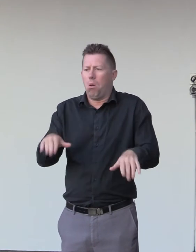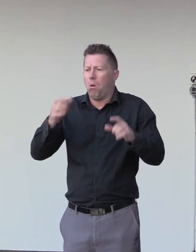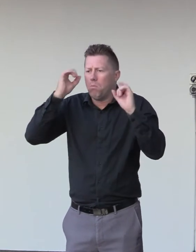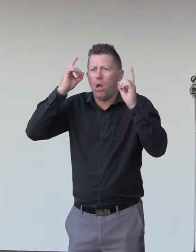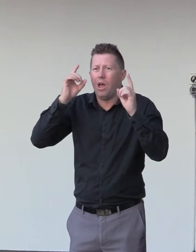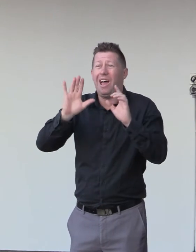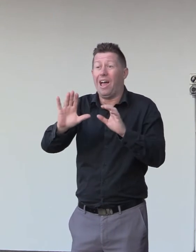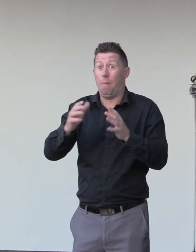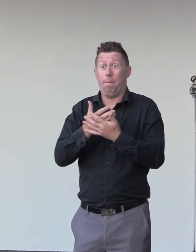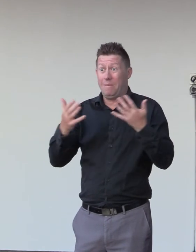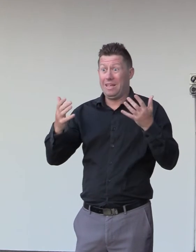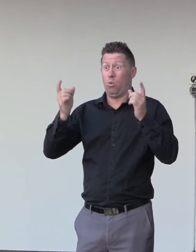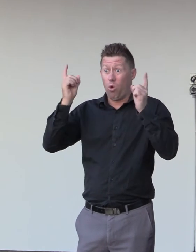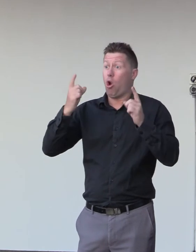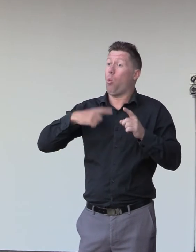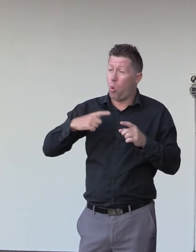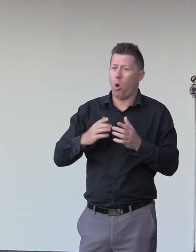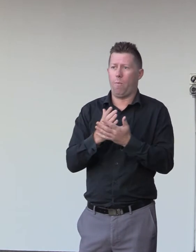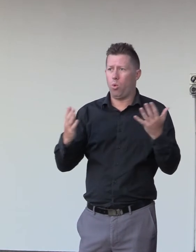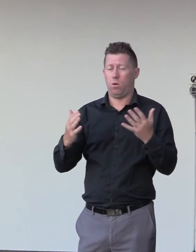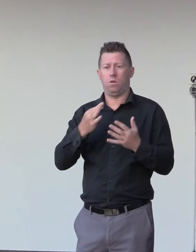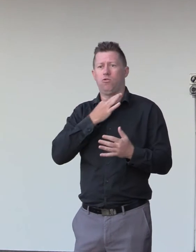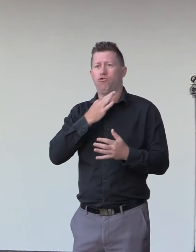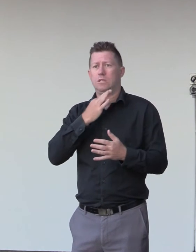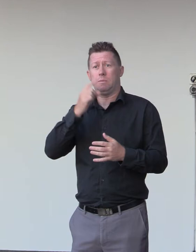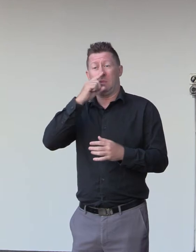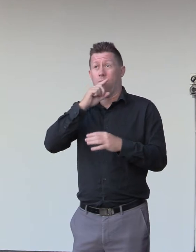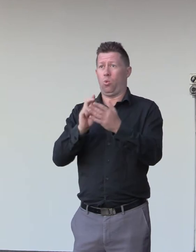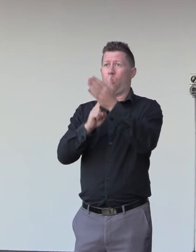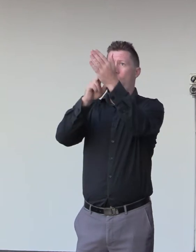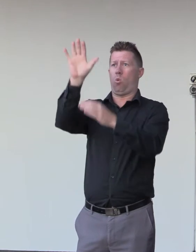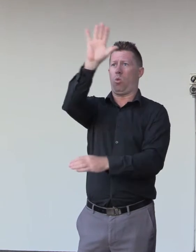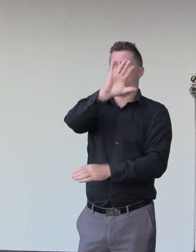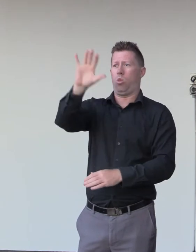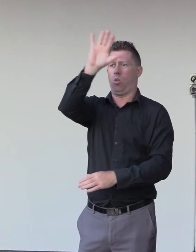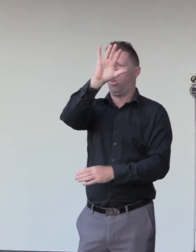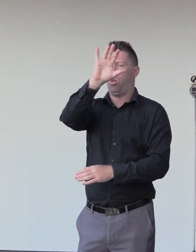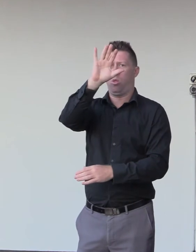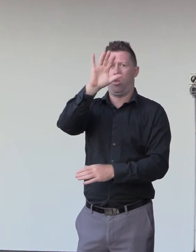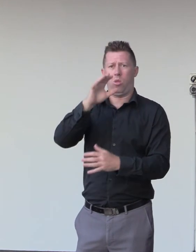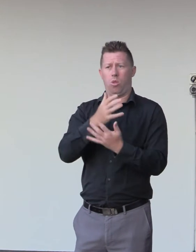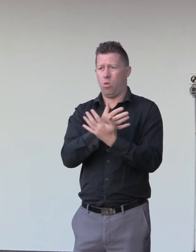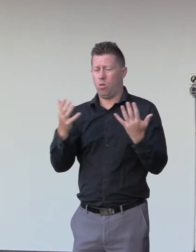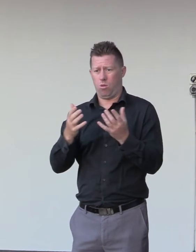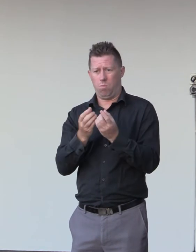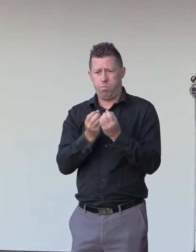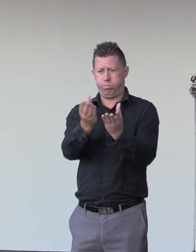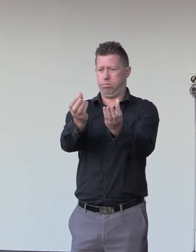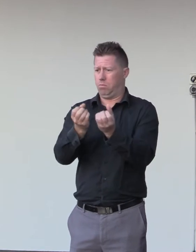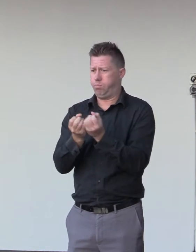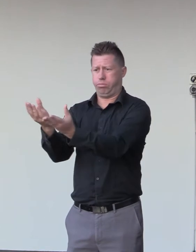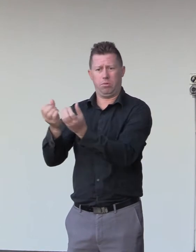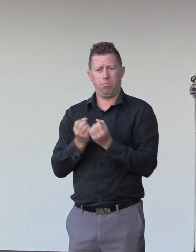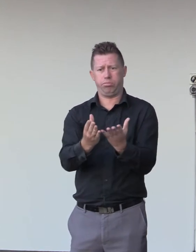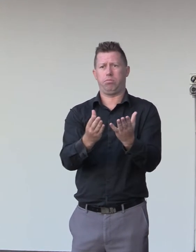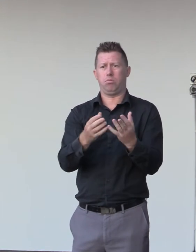is because of the significant risk to people in South Australia, particularly in the northern parts of South Australia, with the existing damage that's been caused